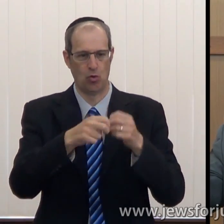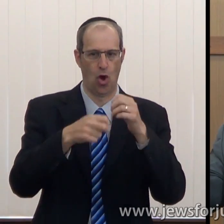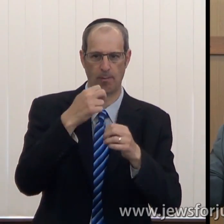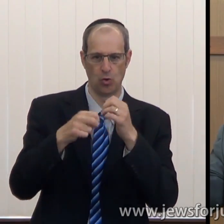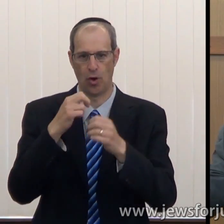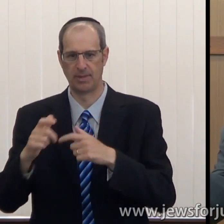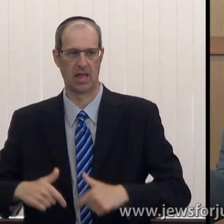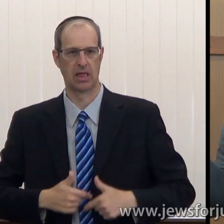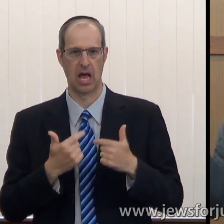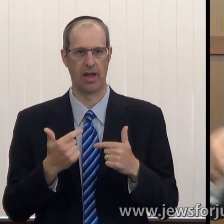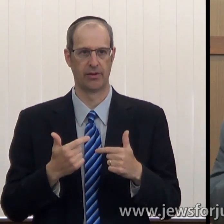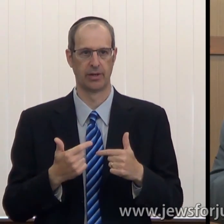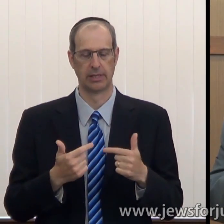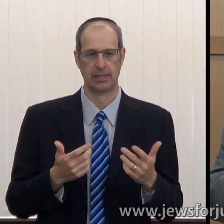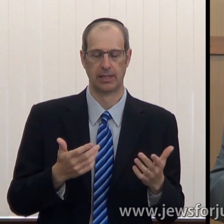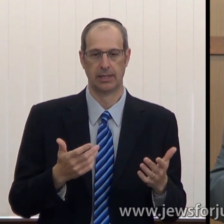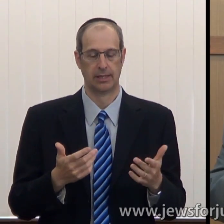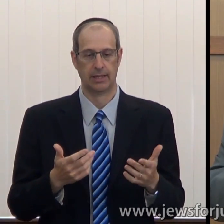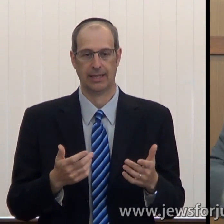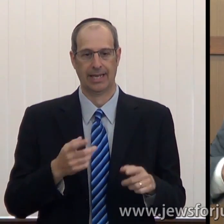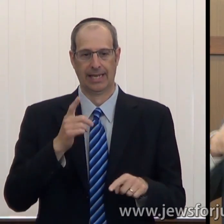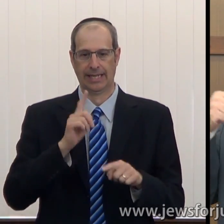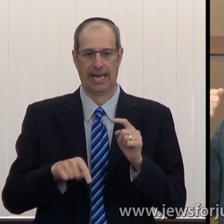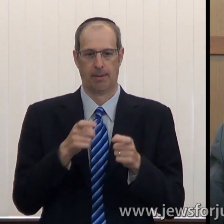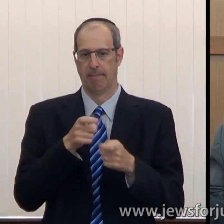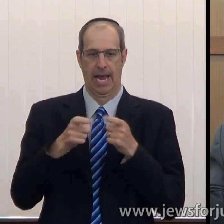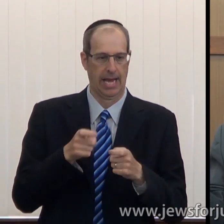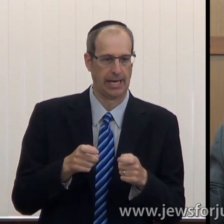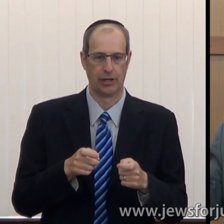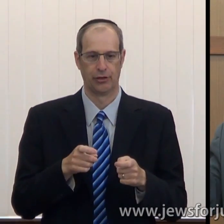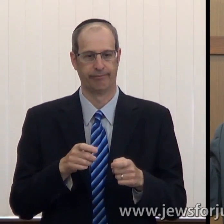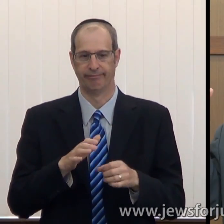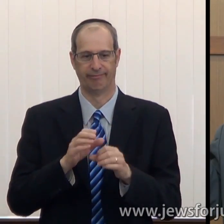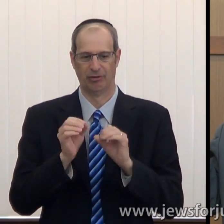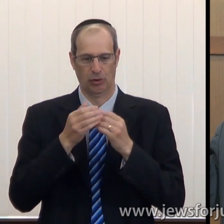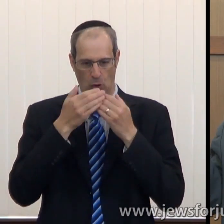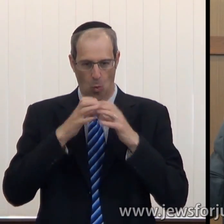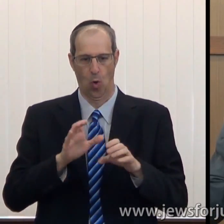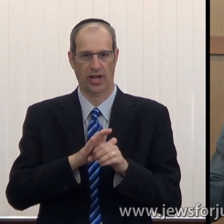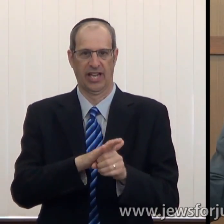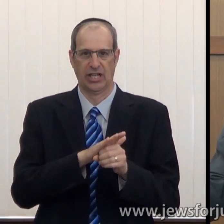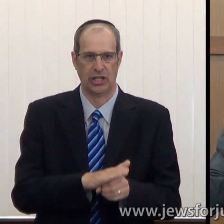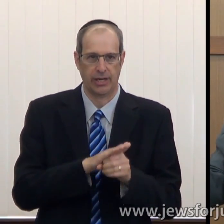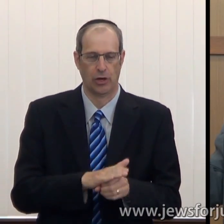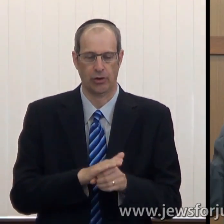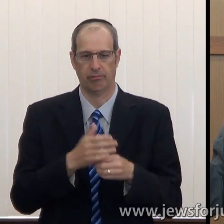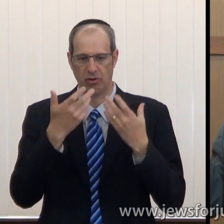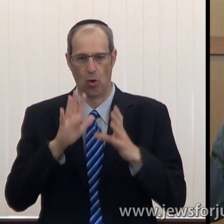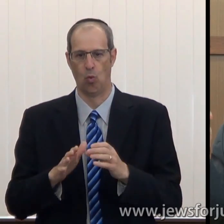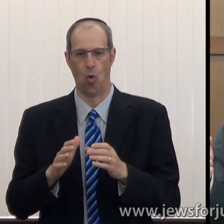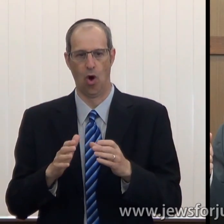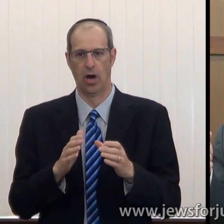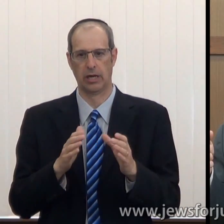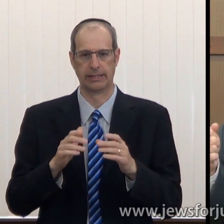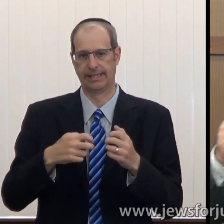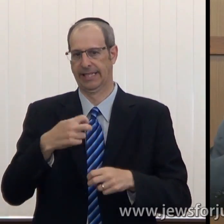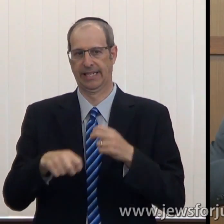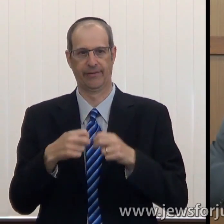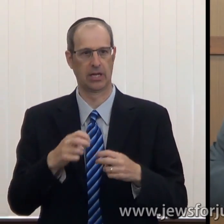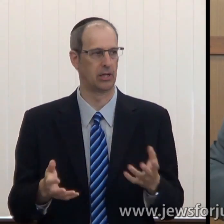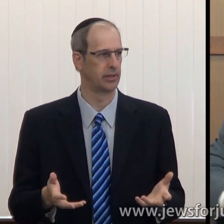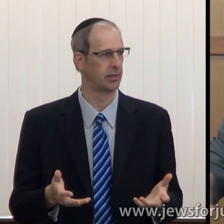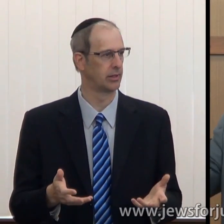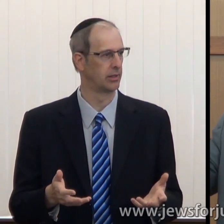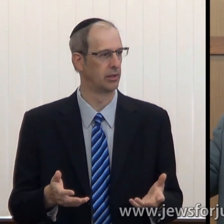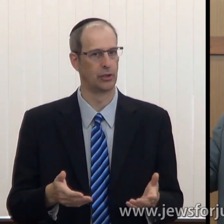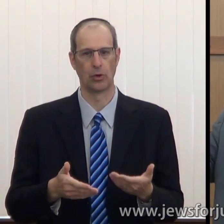life. They don't want the difficulty. They don't want the tension. They don't want the stress. They don't want the difficulties. And so